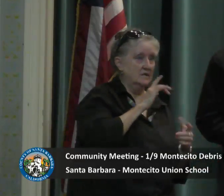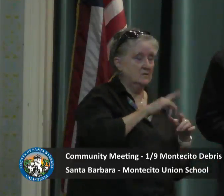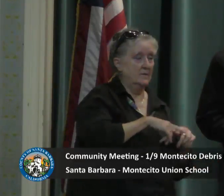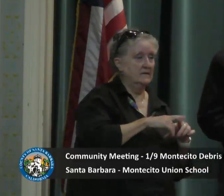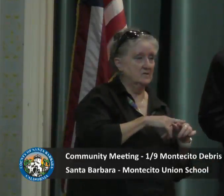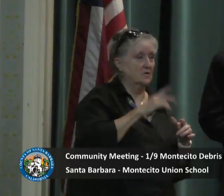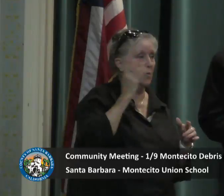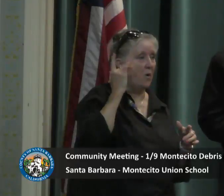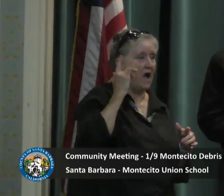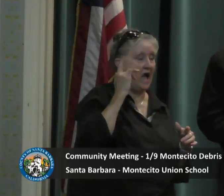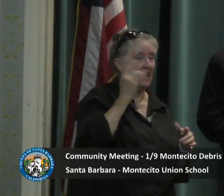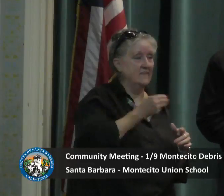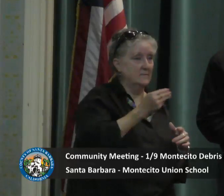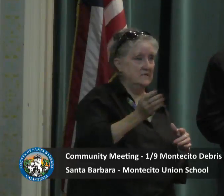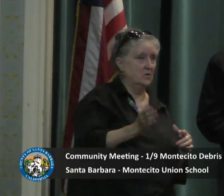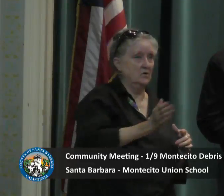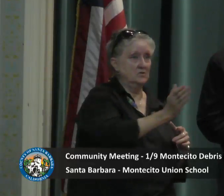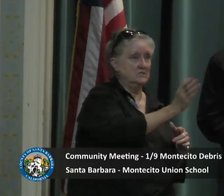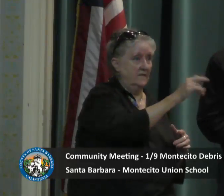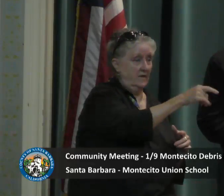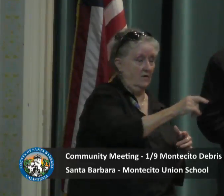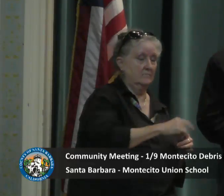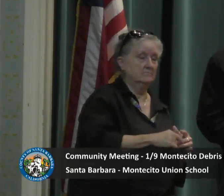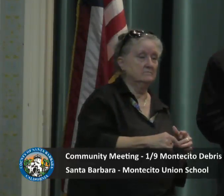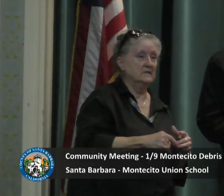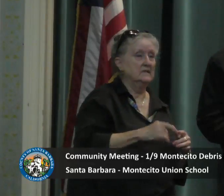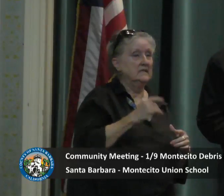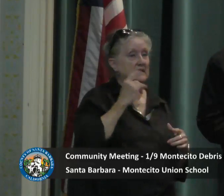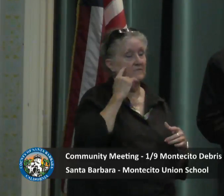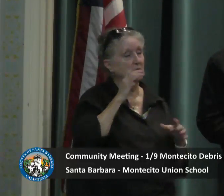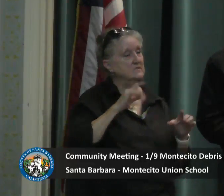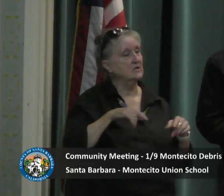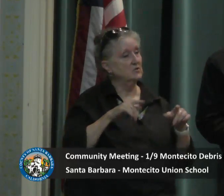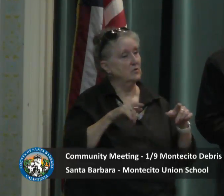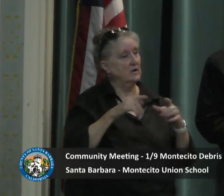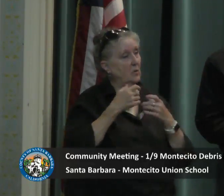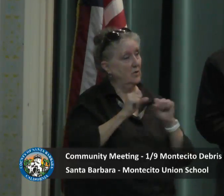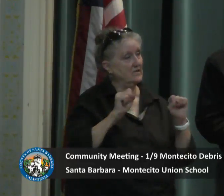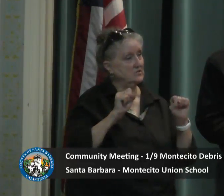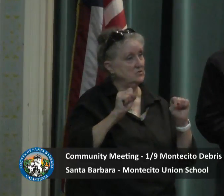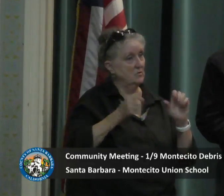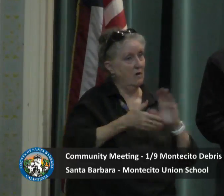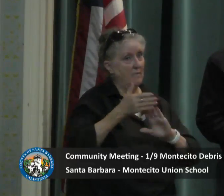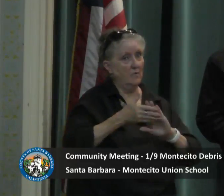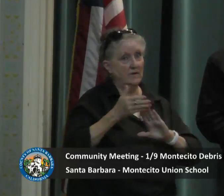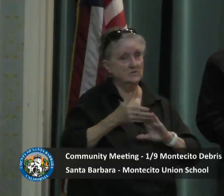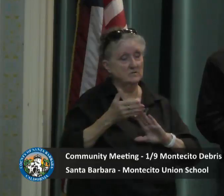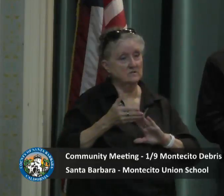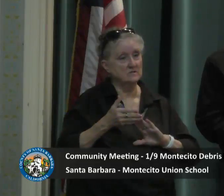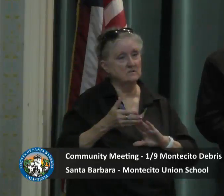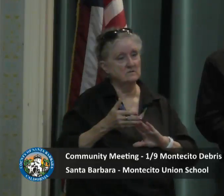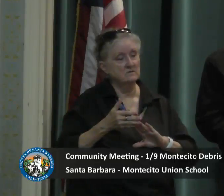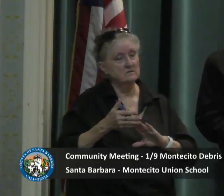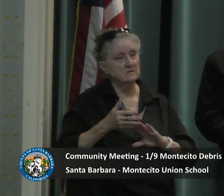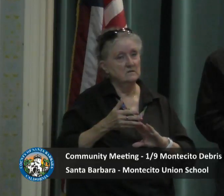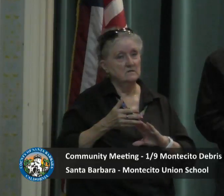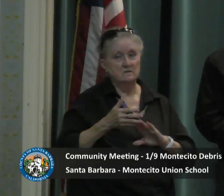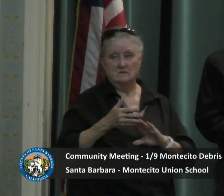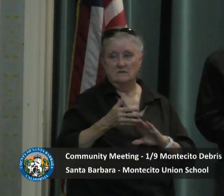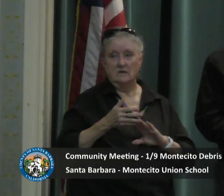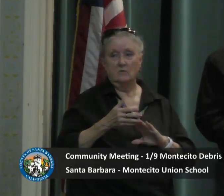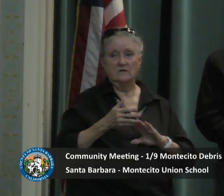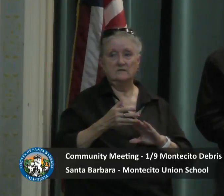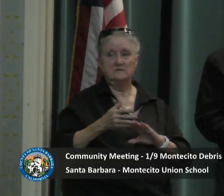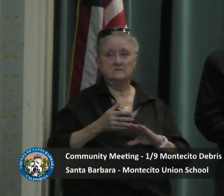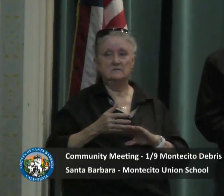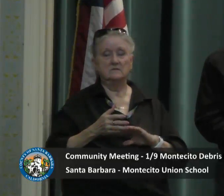depends on why the material was pushed onto your property. If it was done during rescue operation, in other words, there was